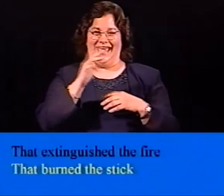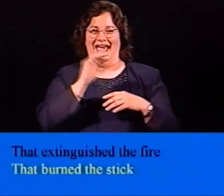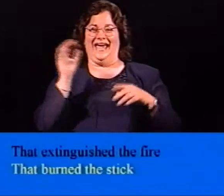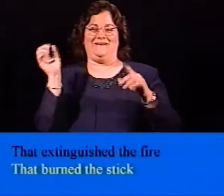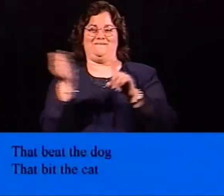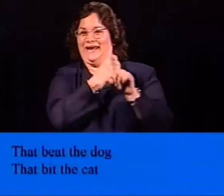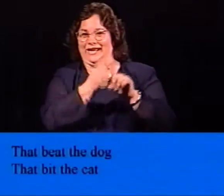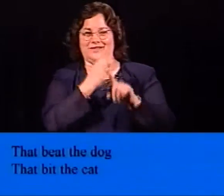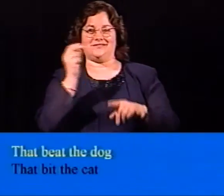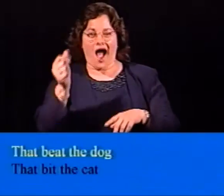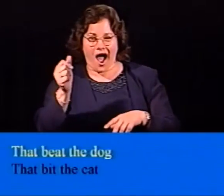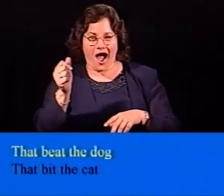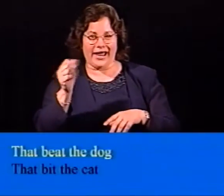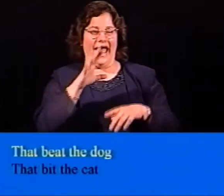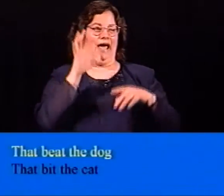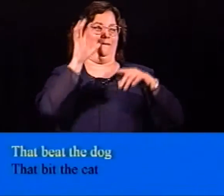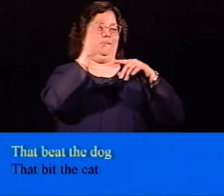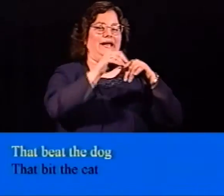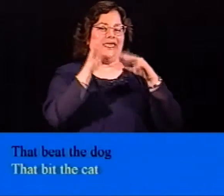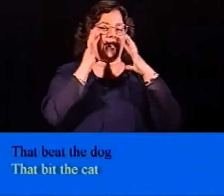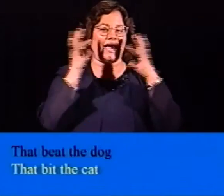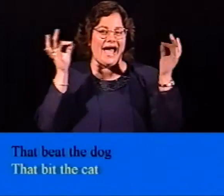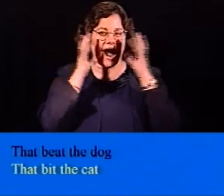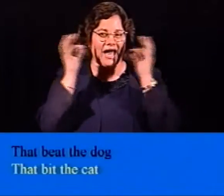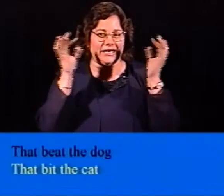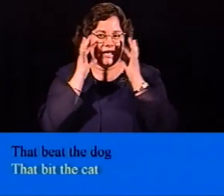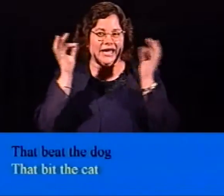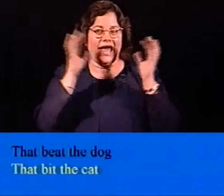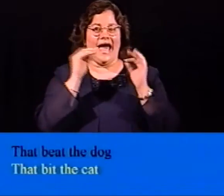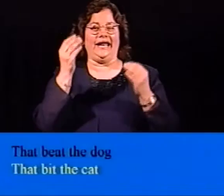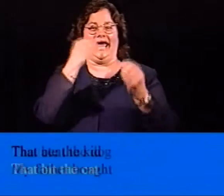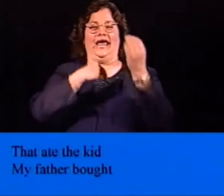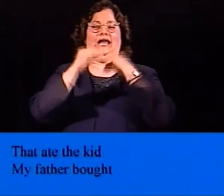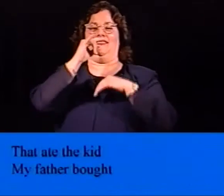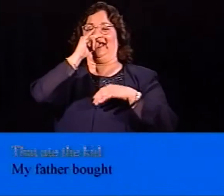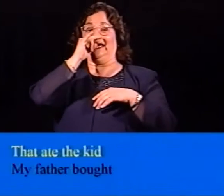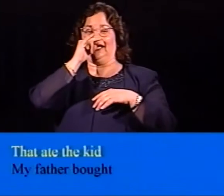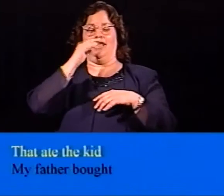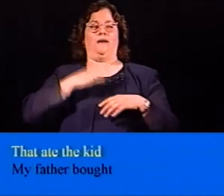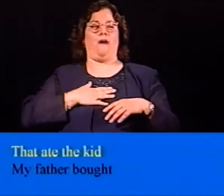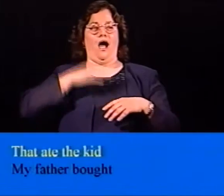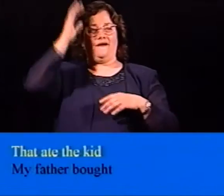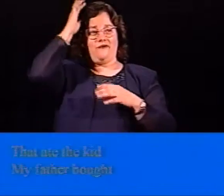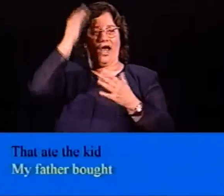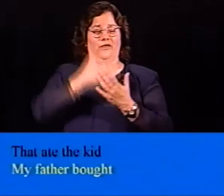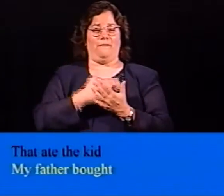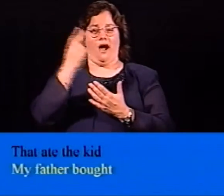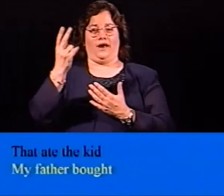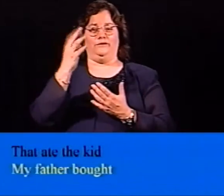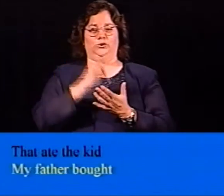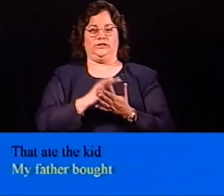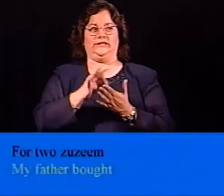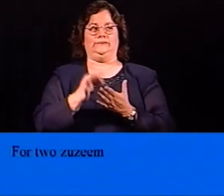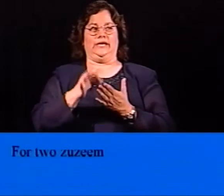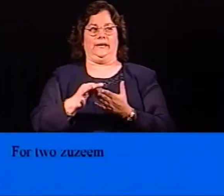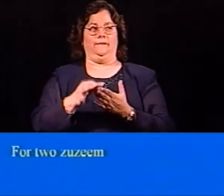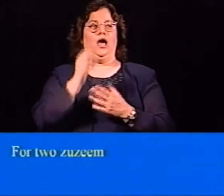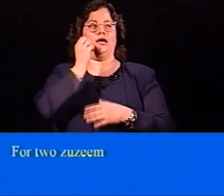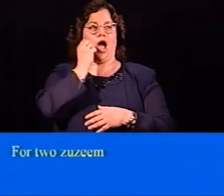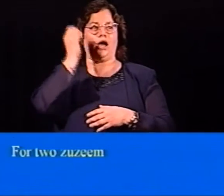the dog, that bit the cat, that ate the kid my father bought for 2 zuzim. Had gayo,